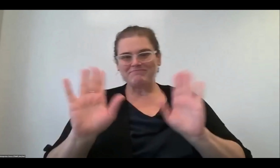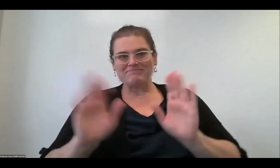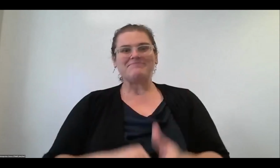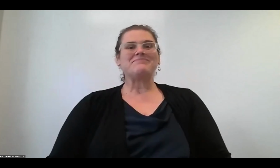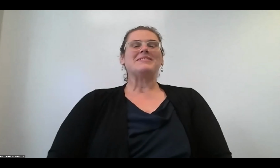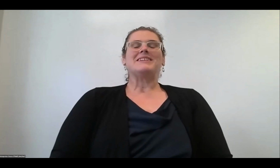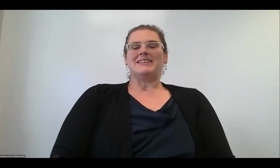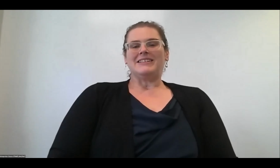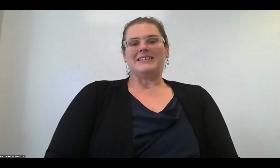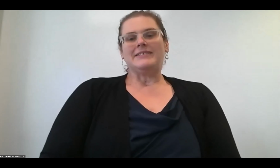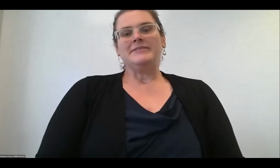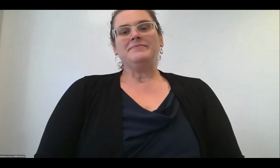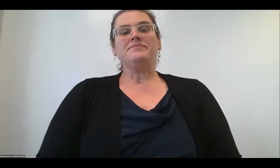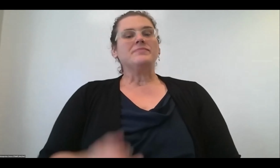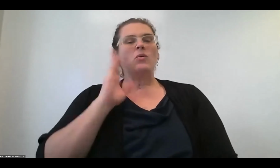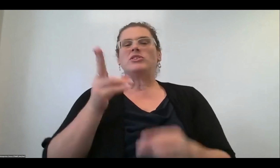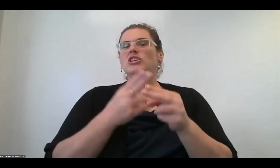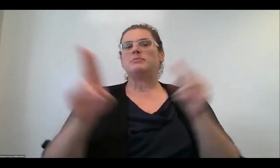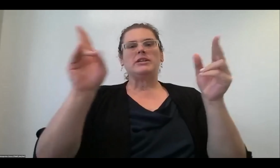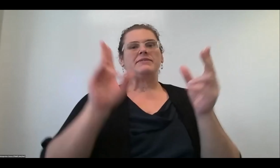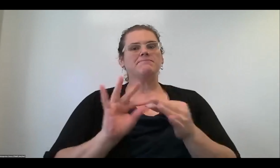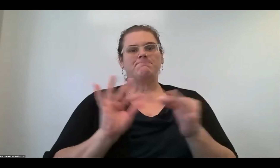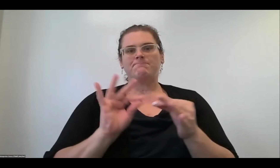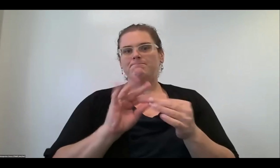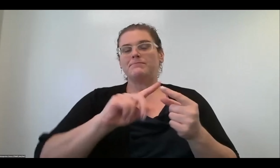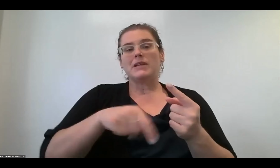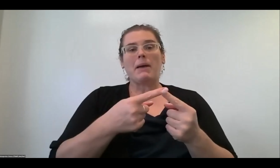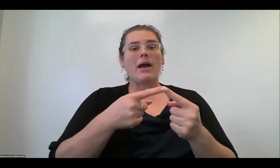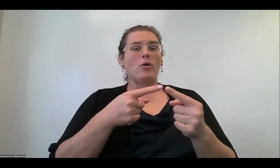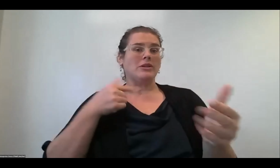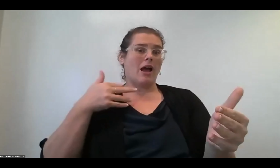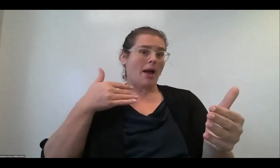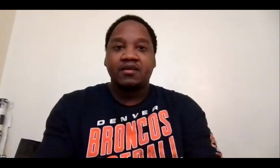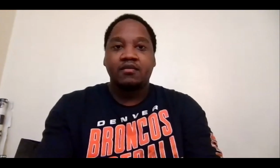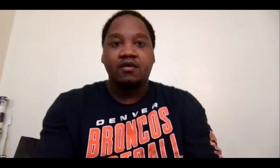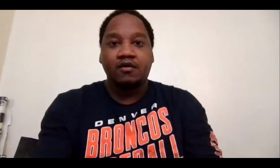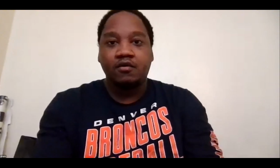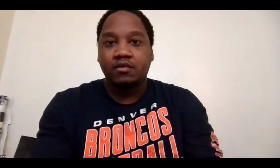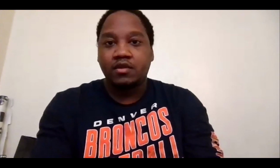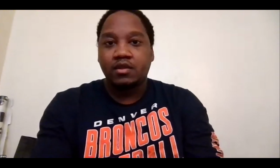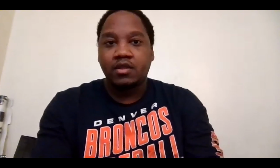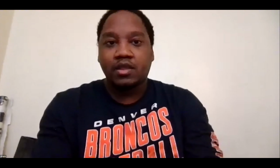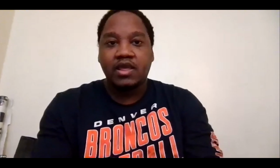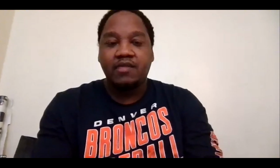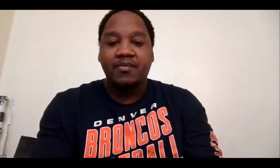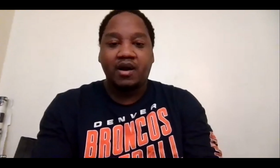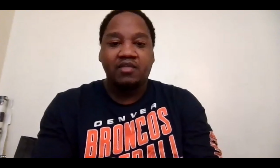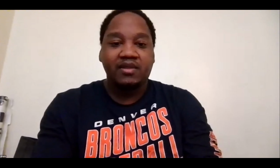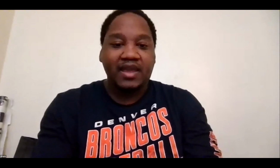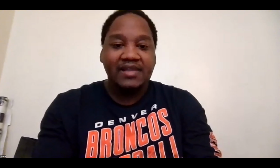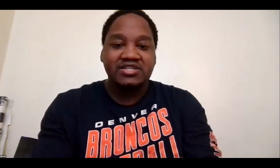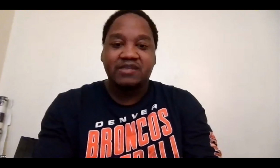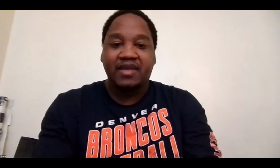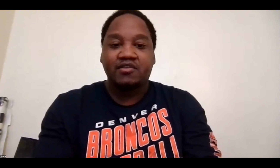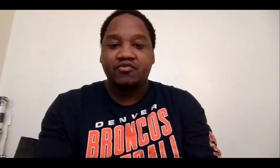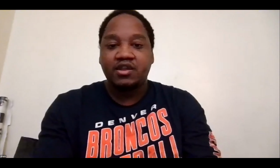brief update of the upcoming Employment First Summit. So can it be possible